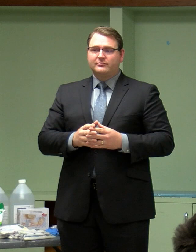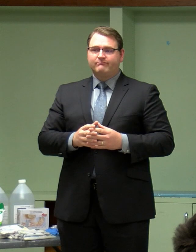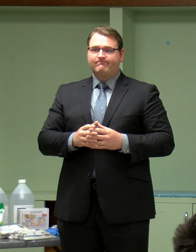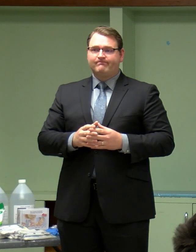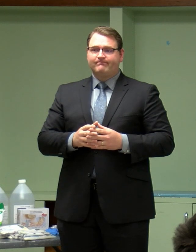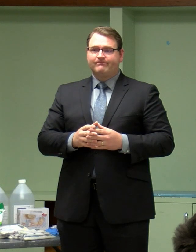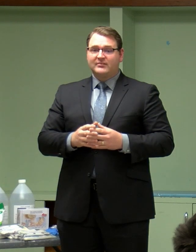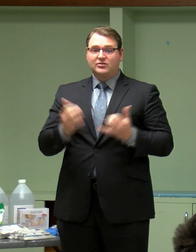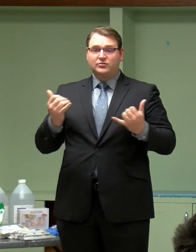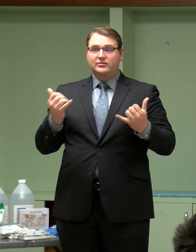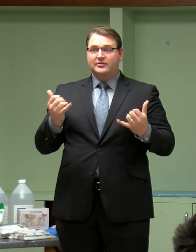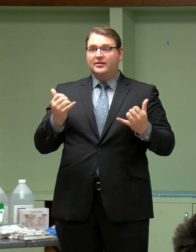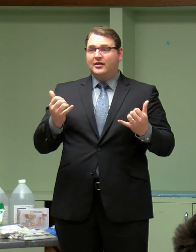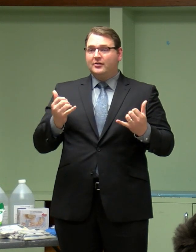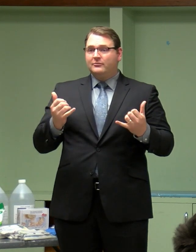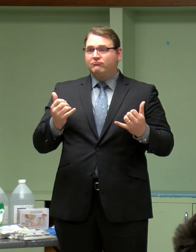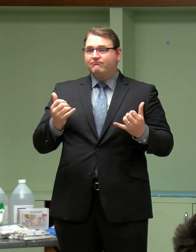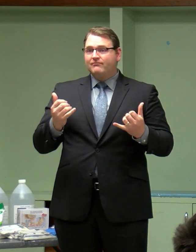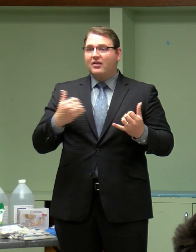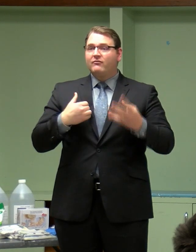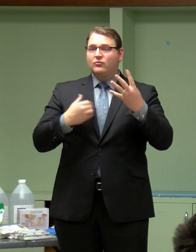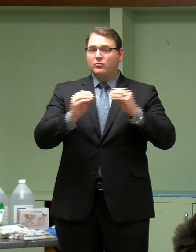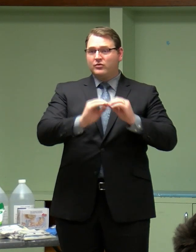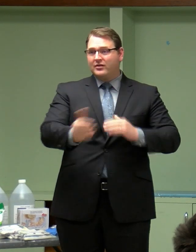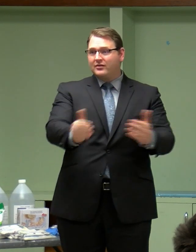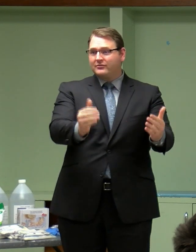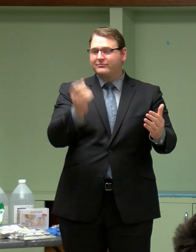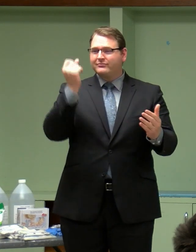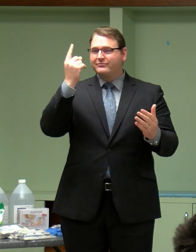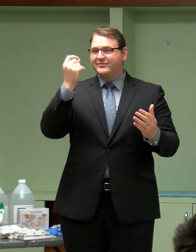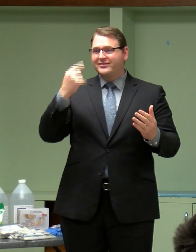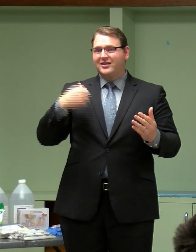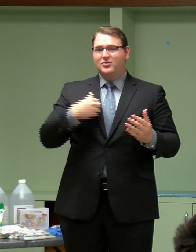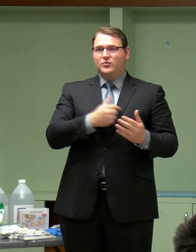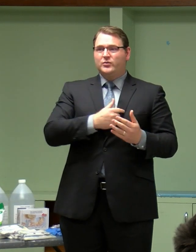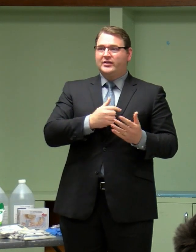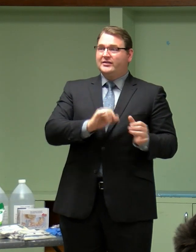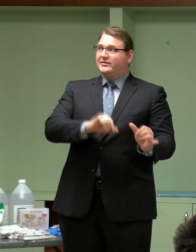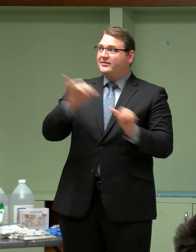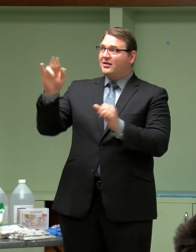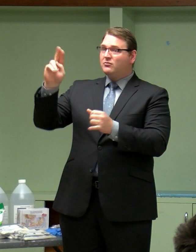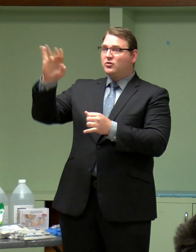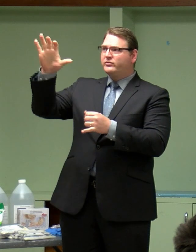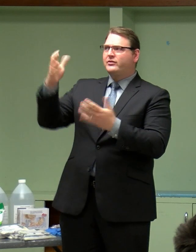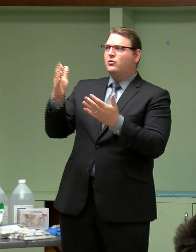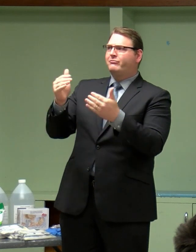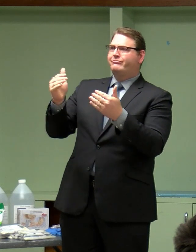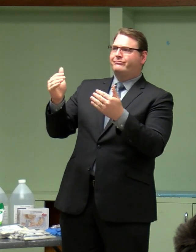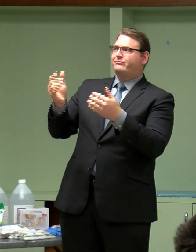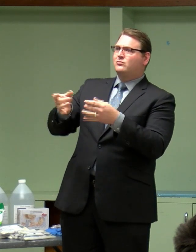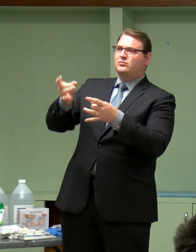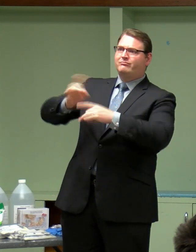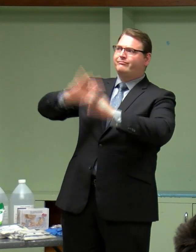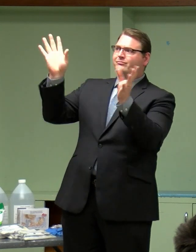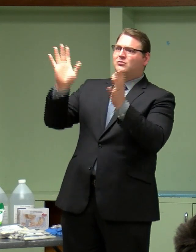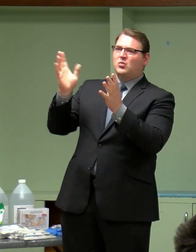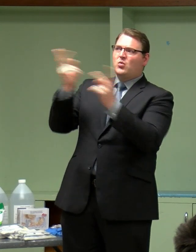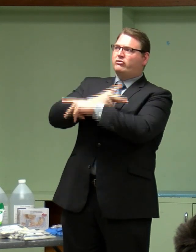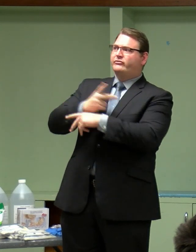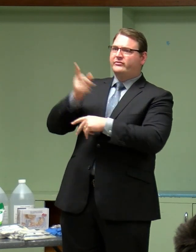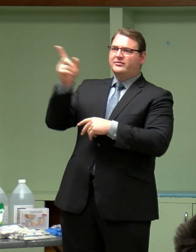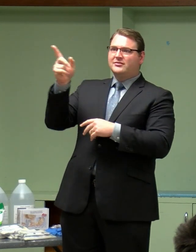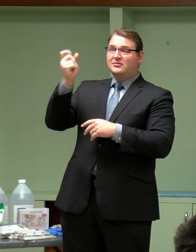family as Americans, fellow Americans in New York City have suffered. We are tremendously fortunate to be this far